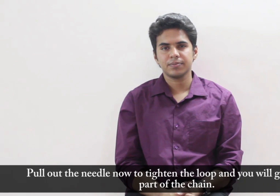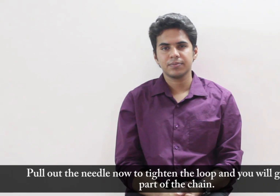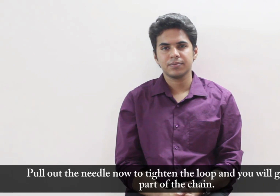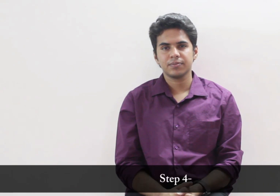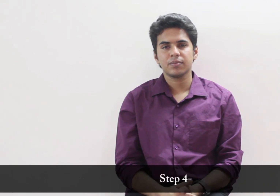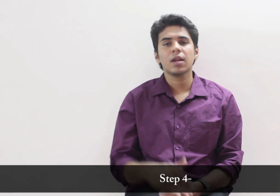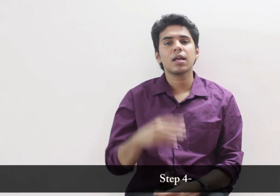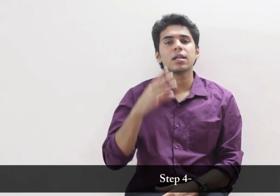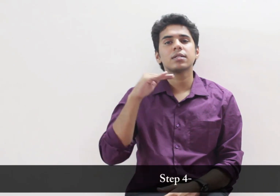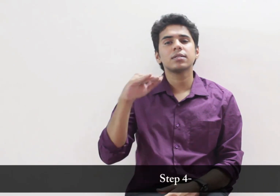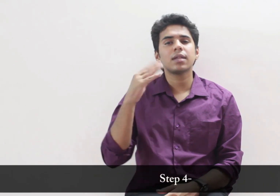Step 4.